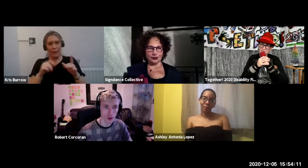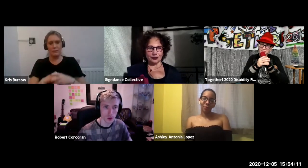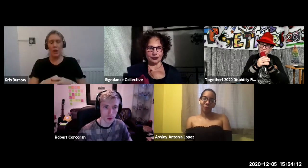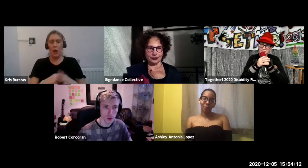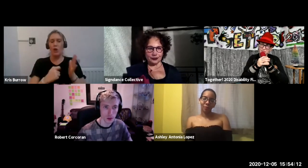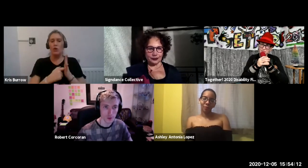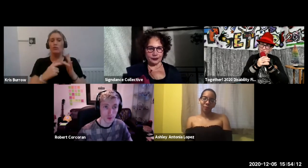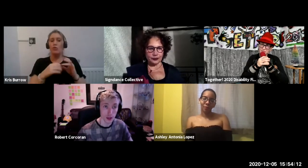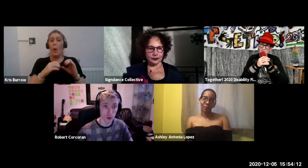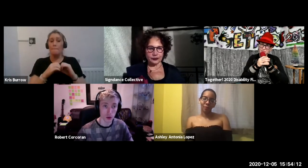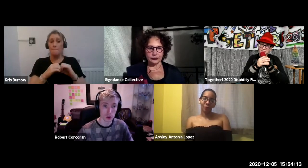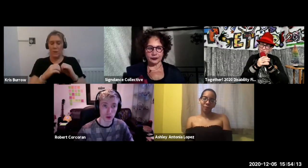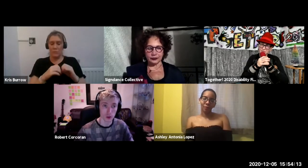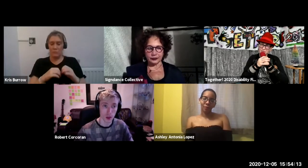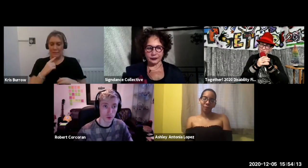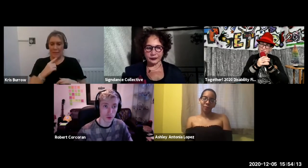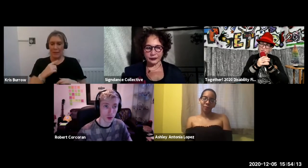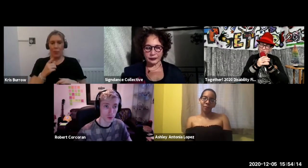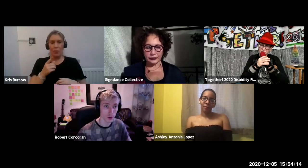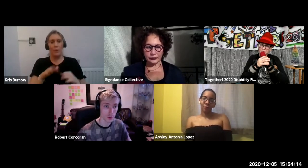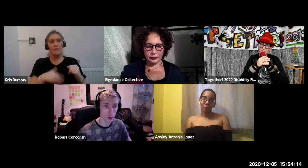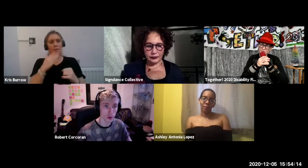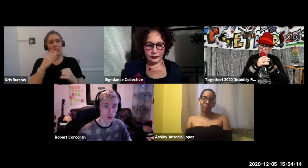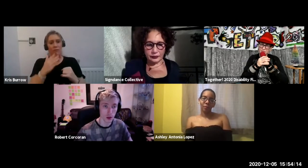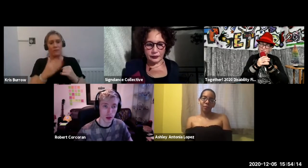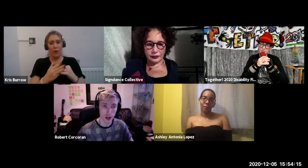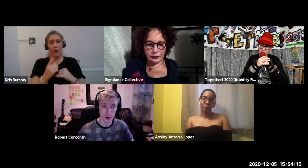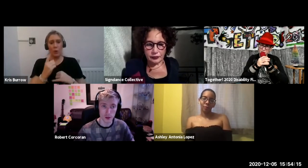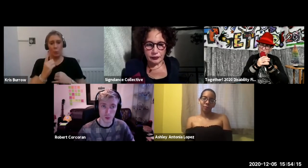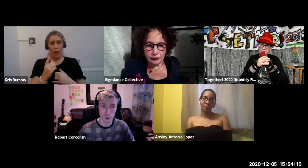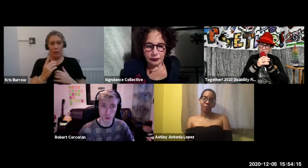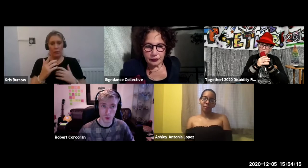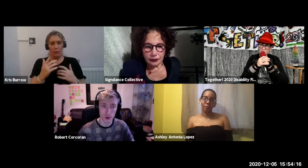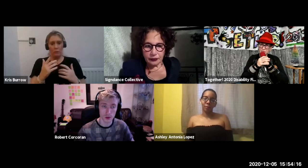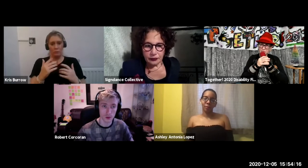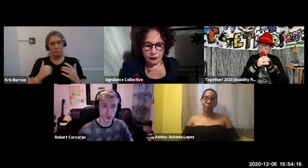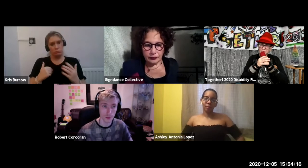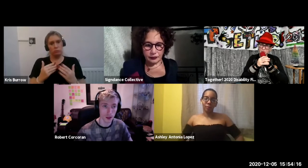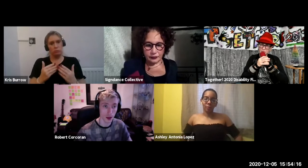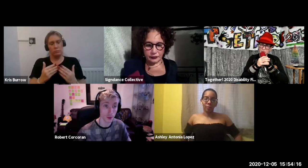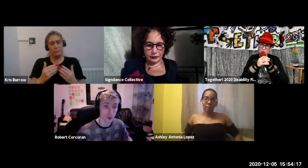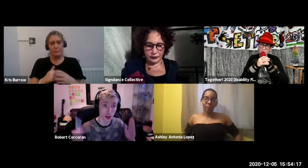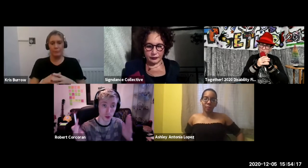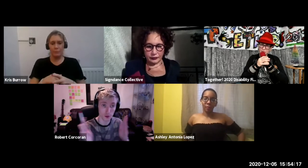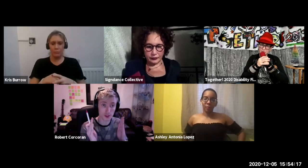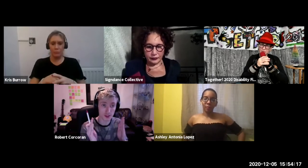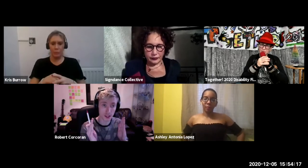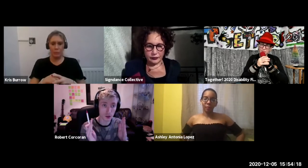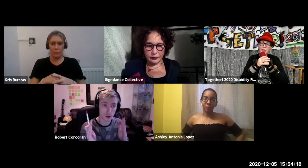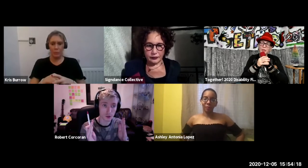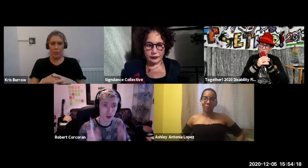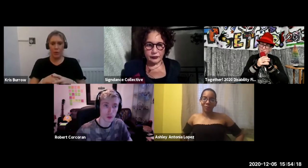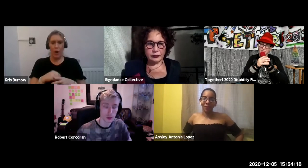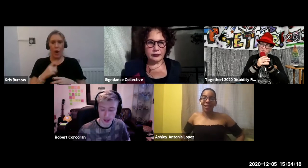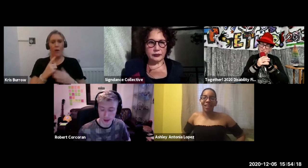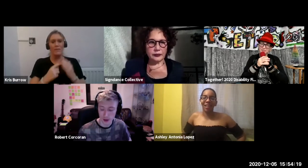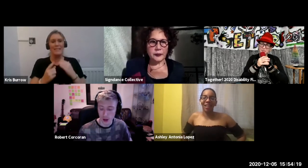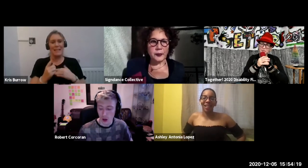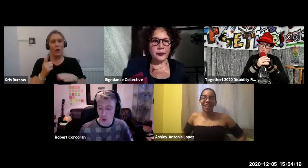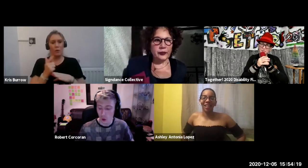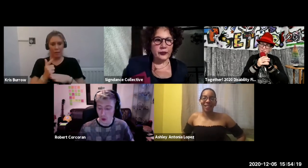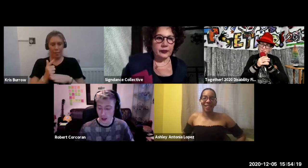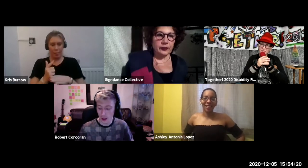one is the final one that we've done up to this point, and the final one of these single films.